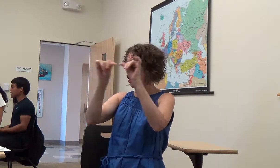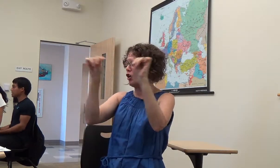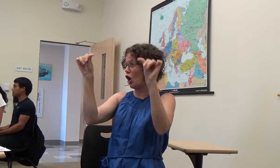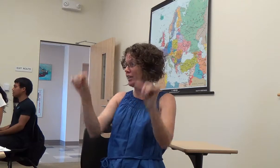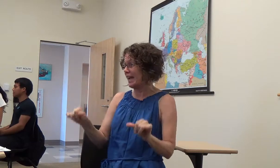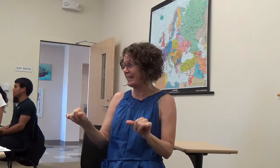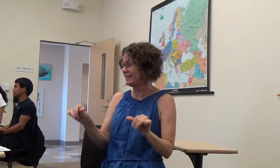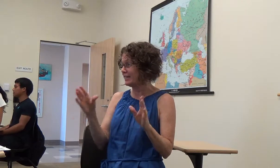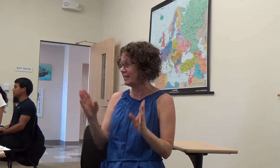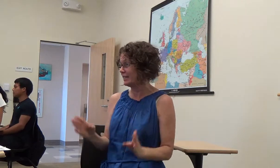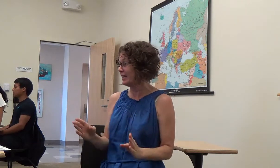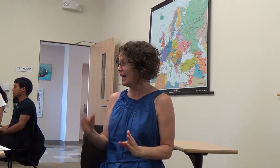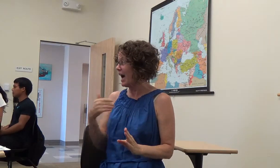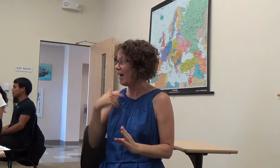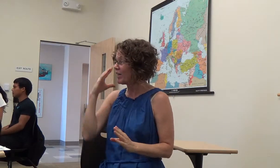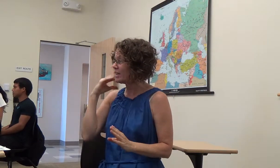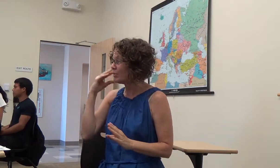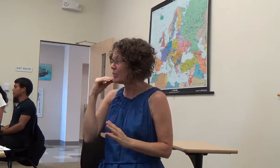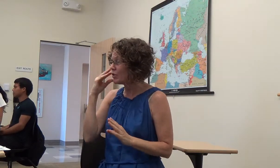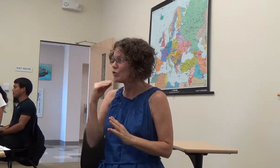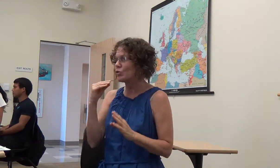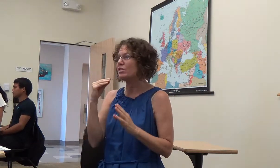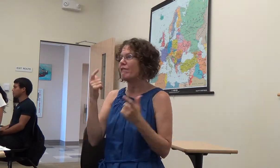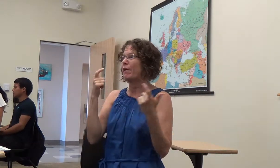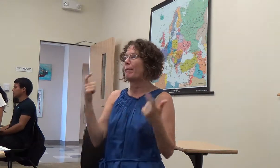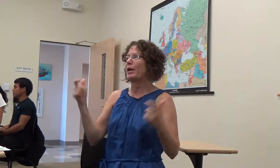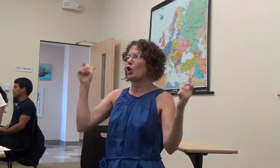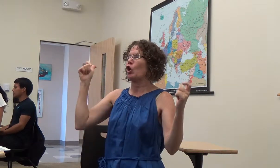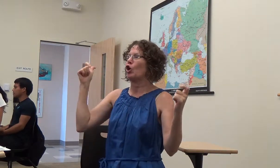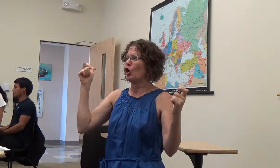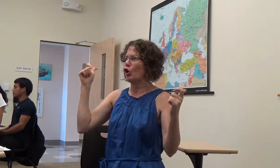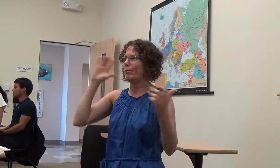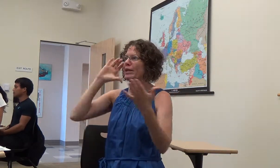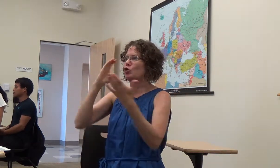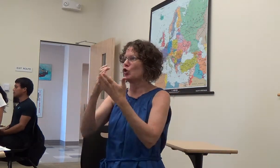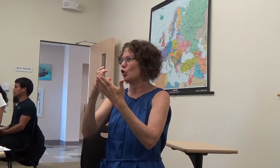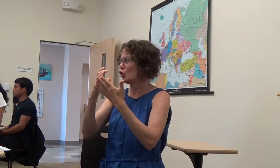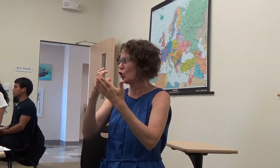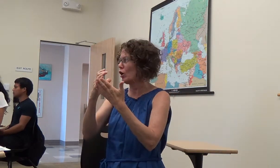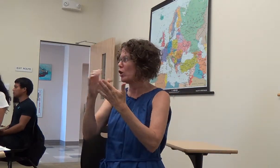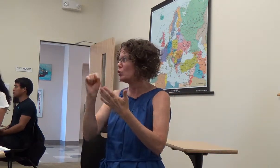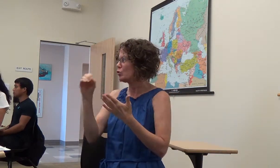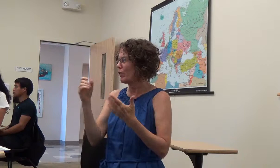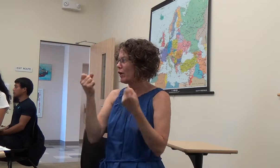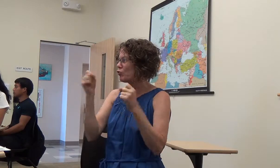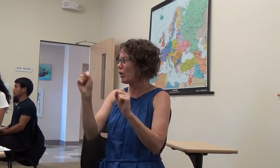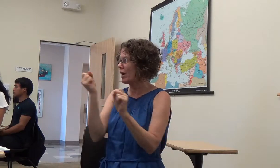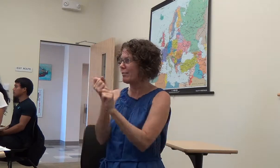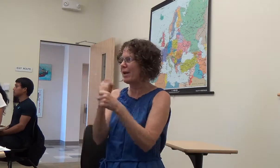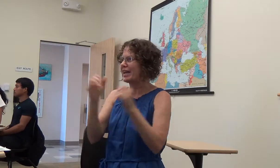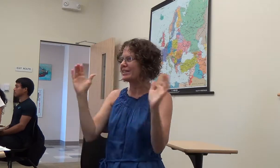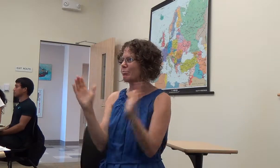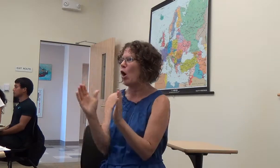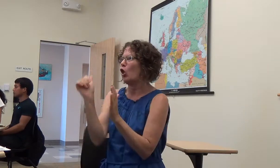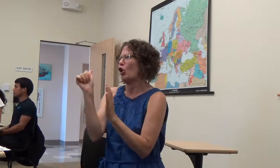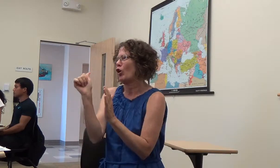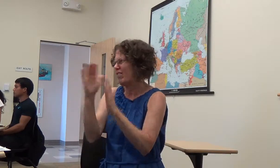they haven't experienced what the bigger picture is, so they tried to make it smaller and then see